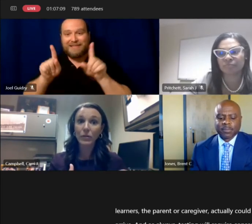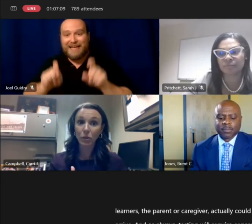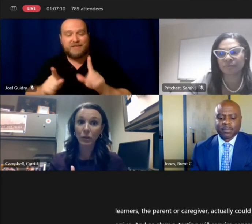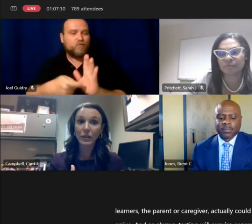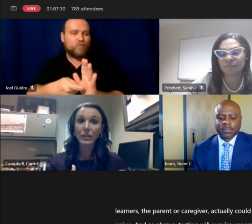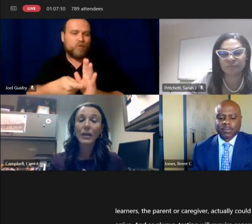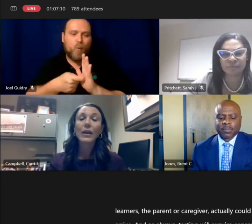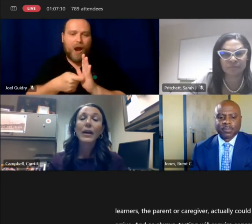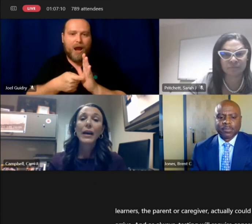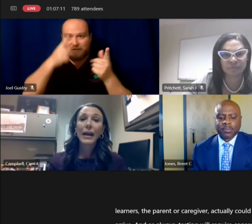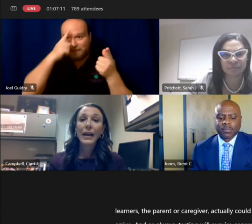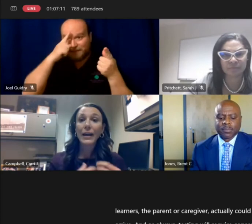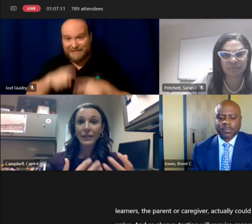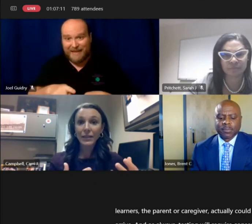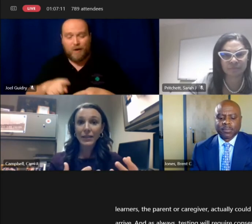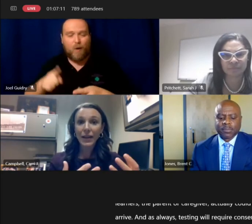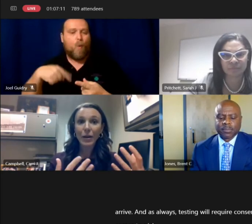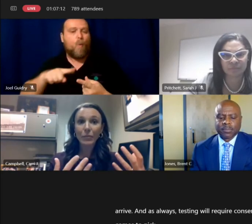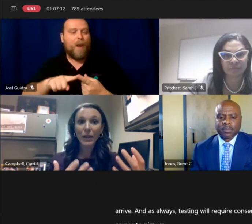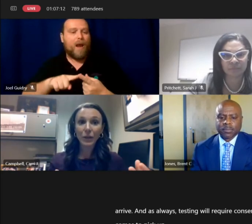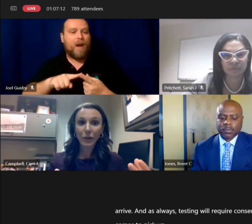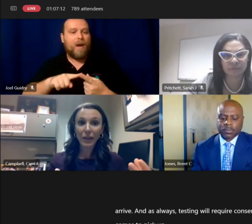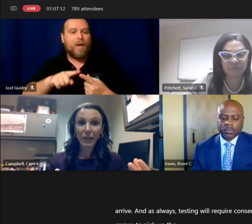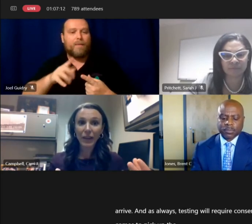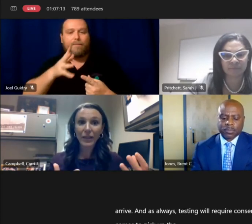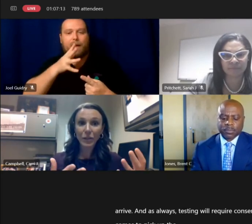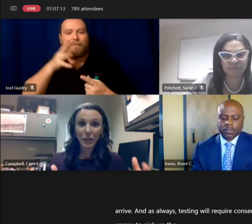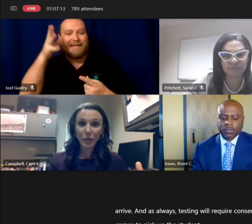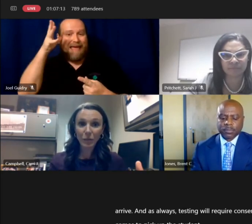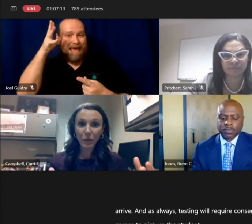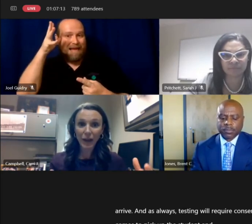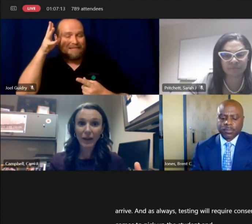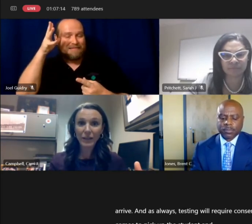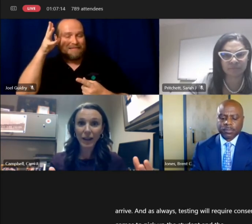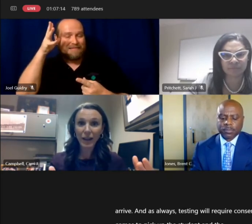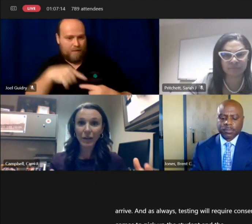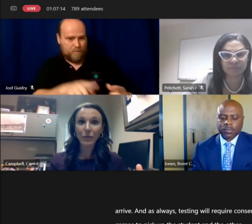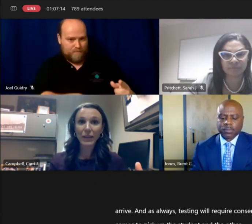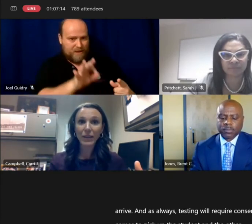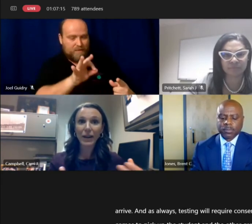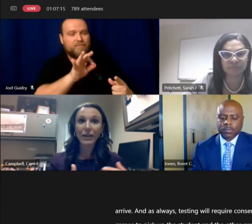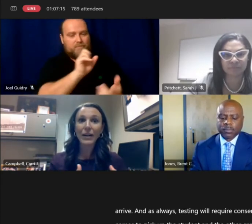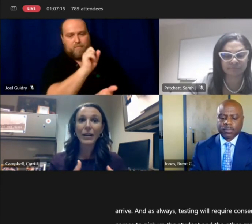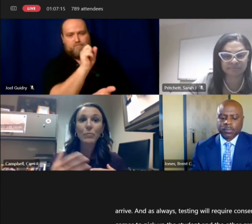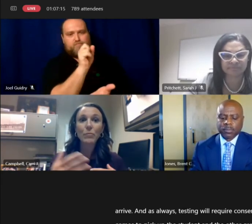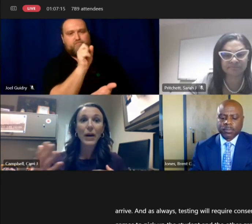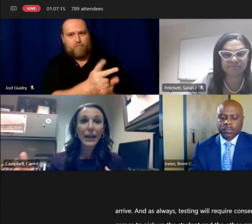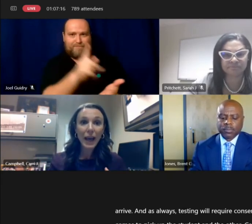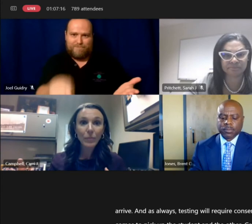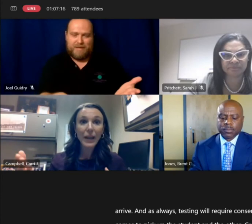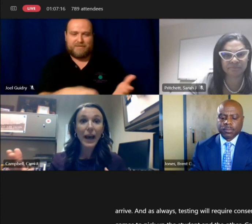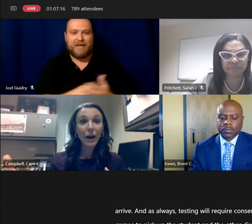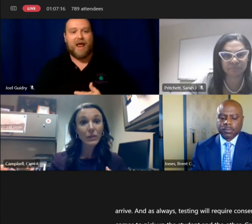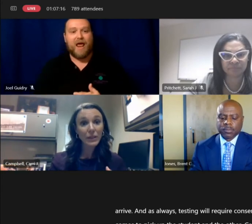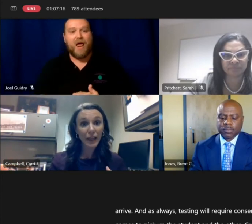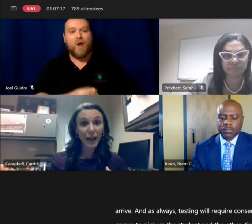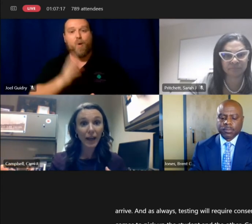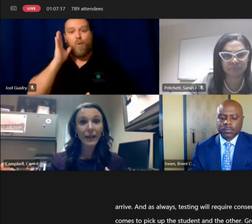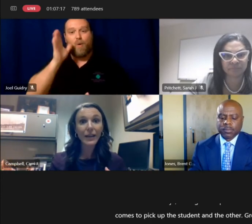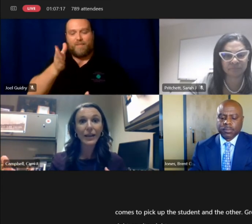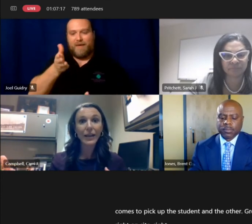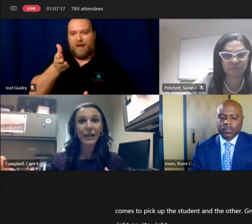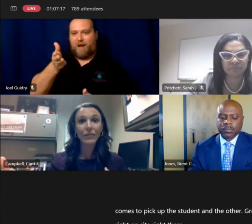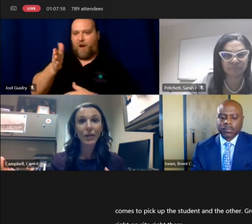the student. And the other great thing is, so it's going to be right on site, right there. It might happen